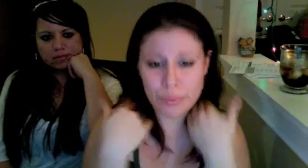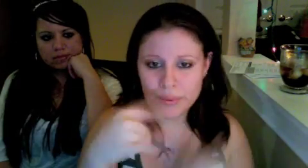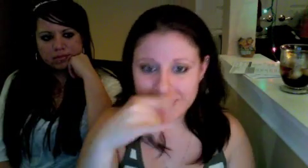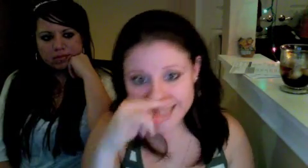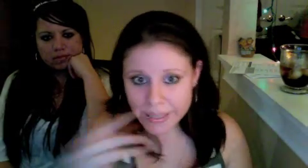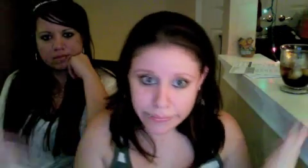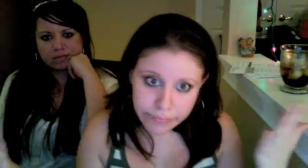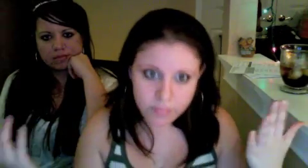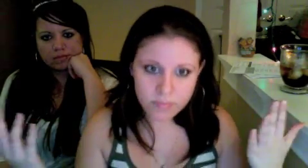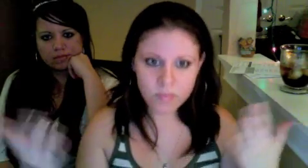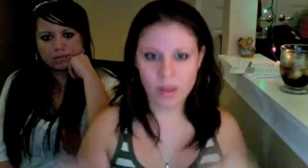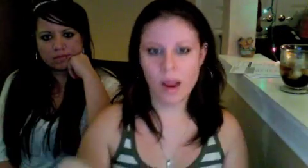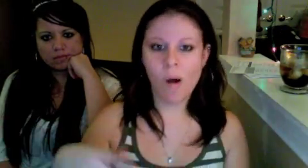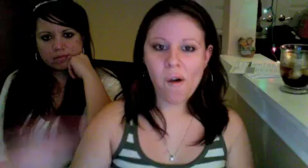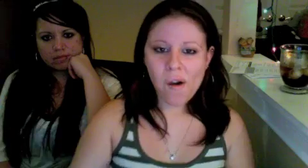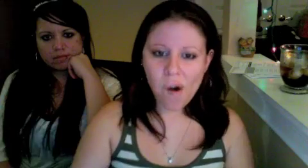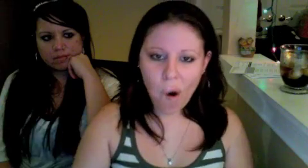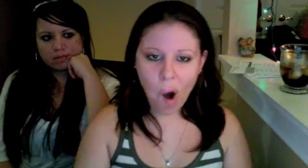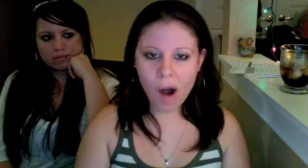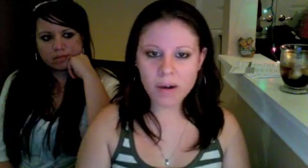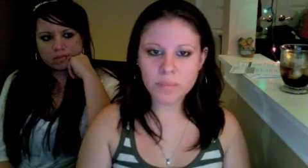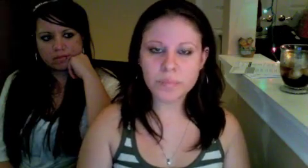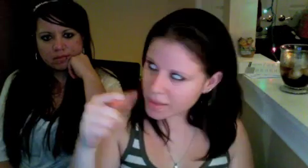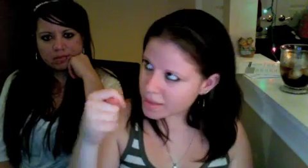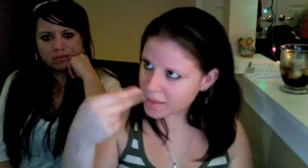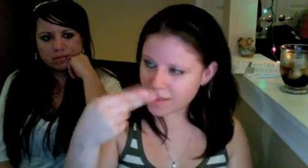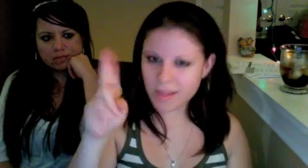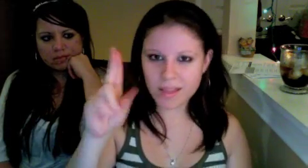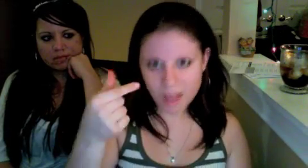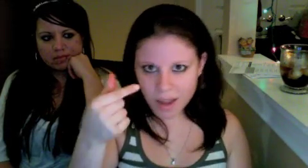kids. The thug niggas always talking about how they